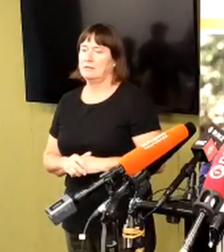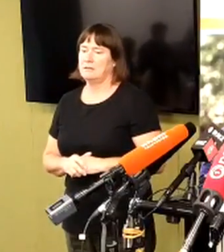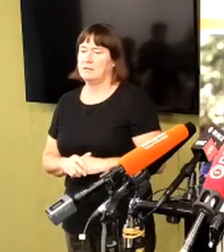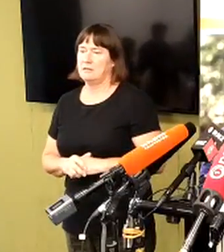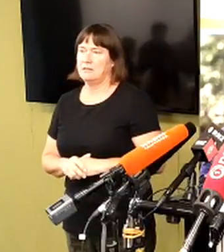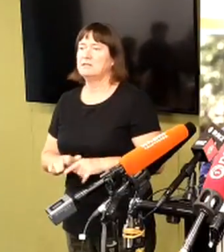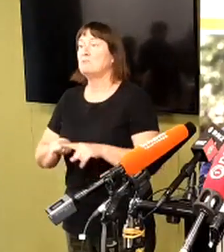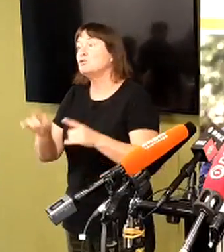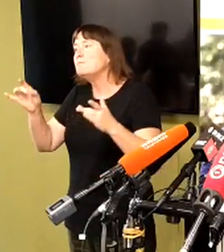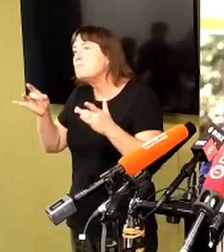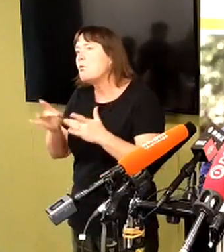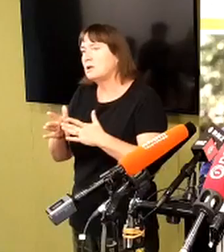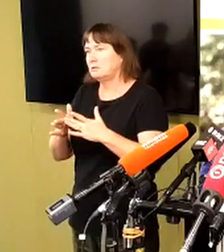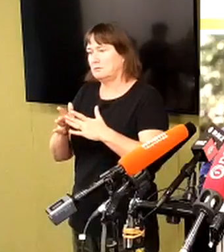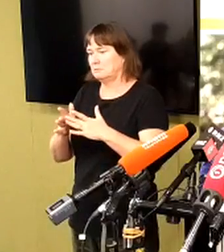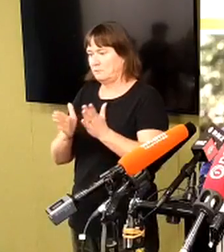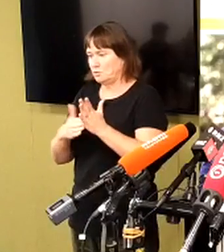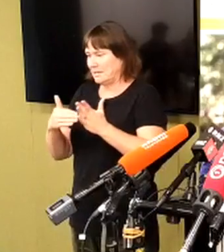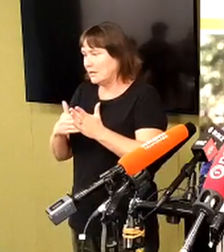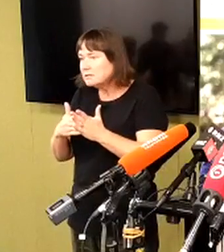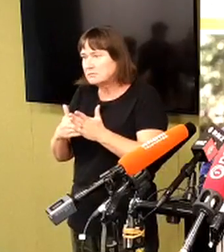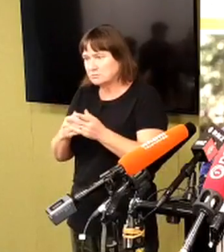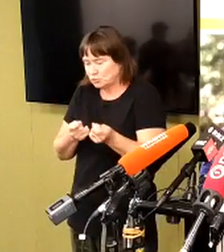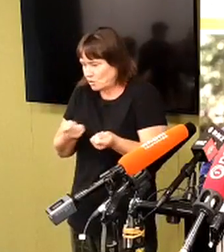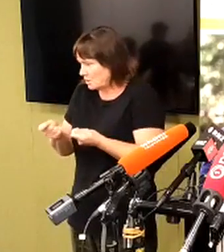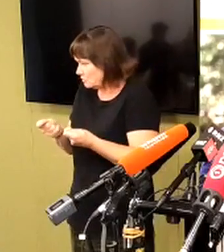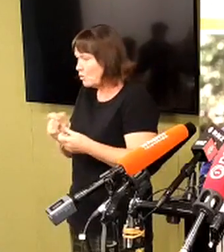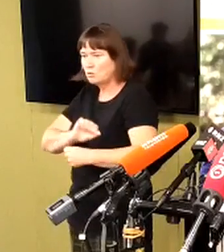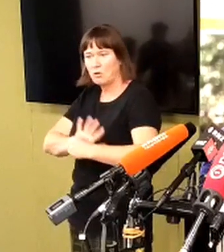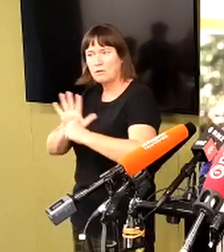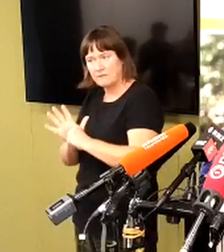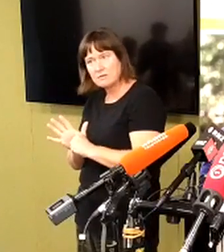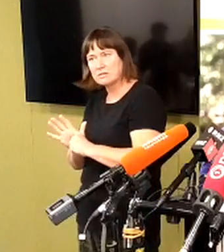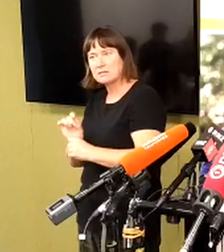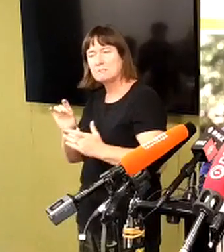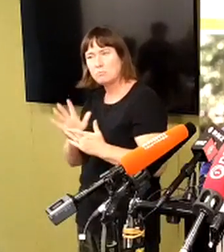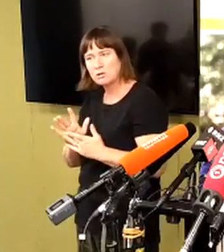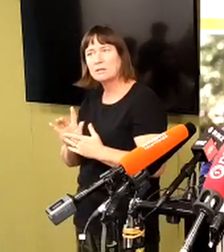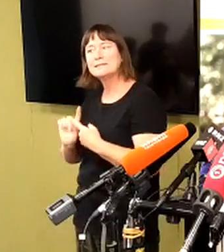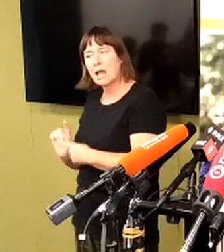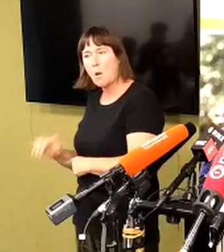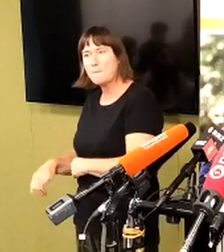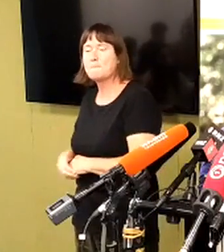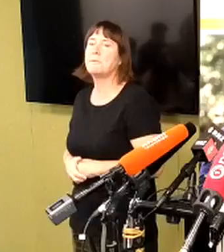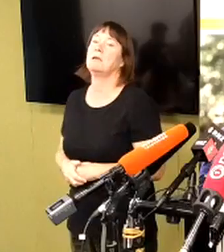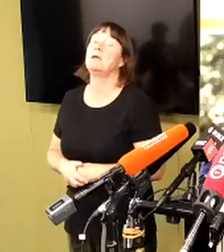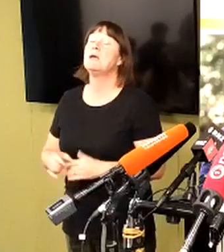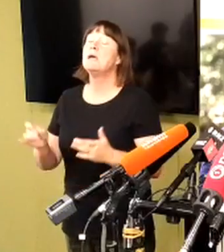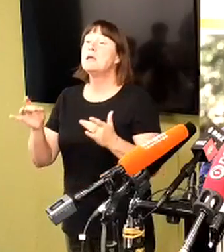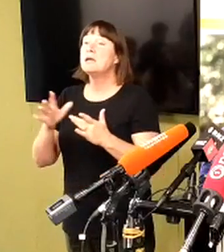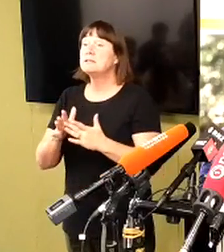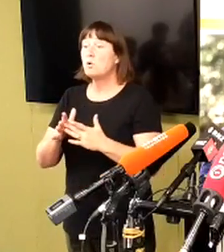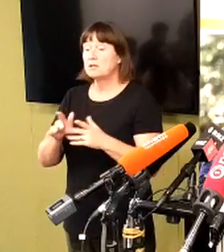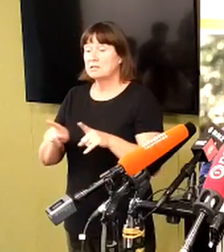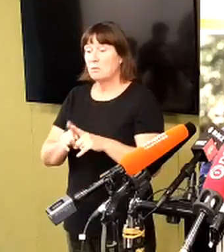a mainstay of our efforts to address this major issue. And it's particularly important for